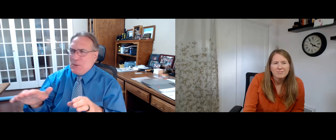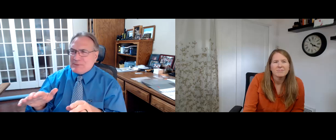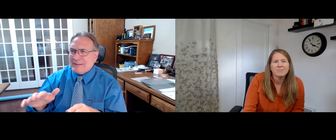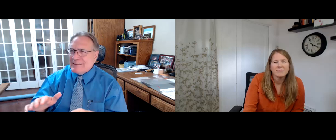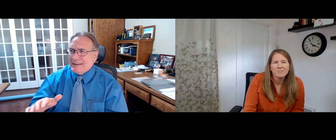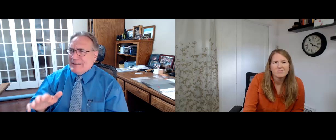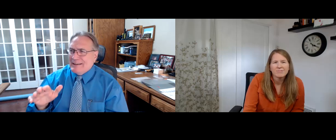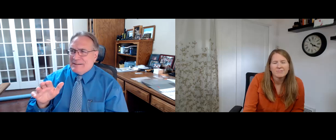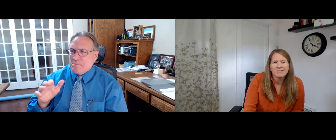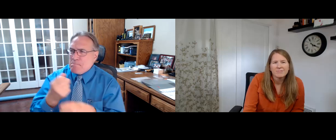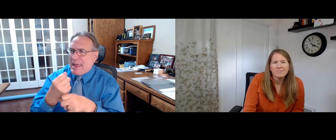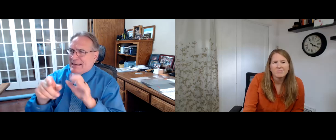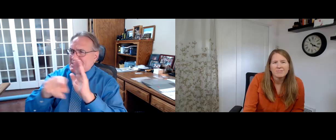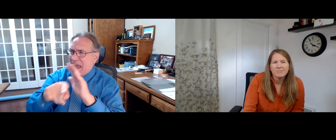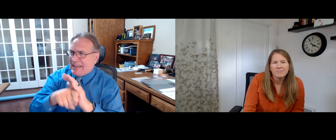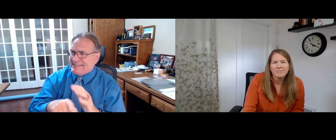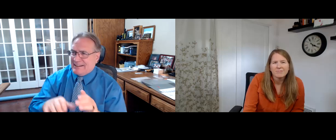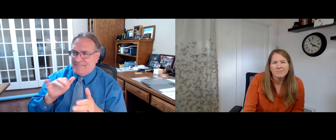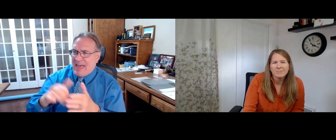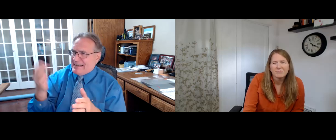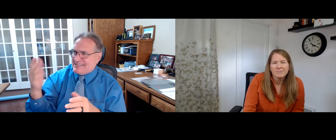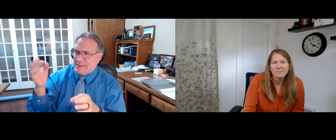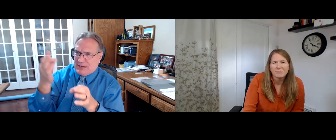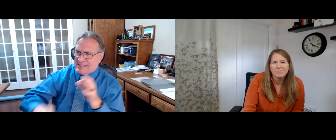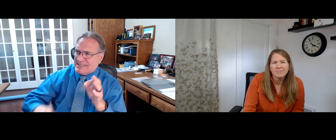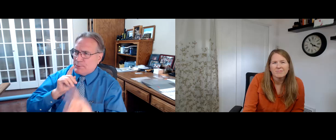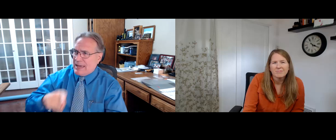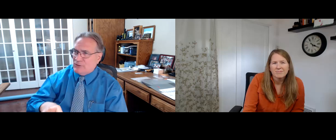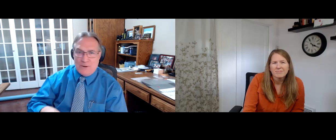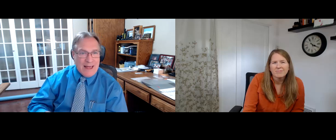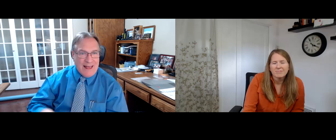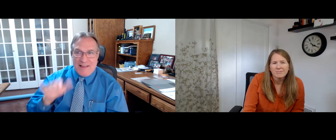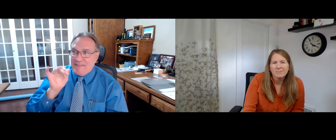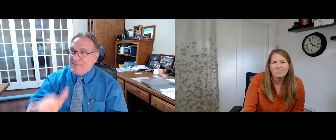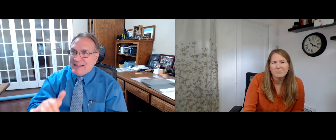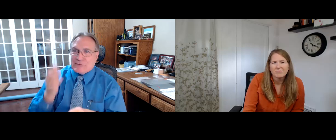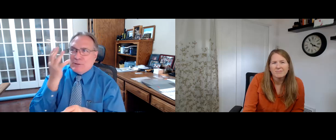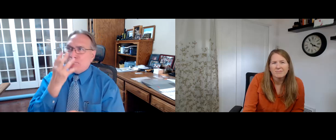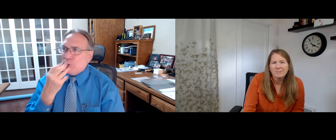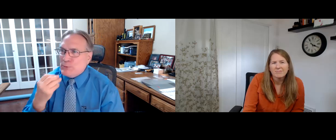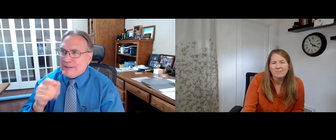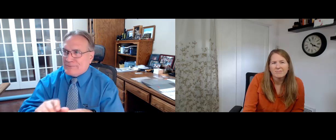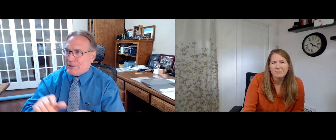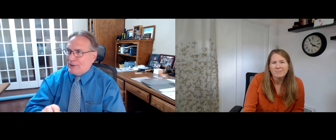Don't make it a negative that it seems like a simple answer. That's the beauty of the